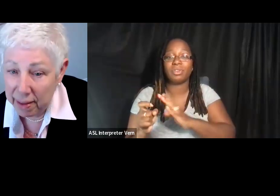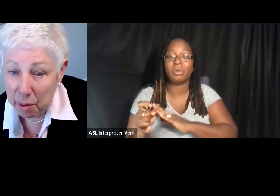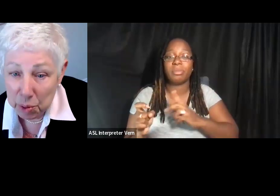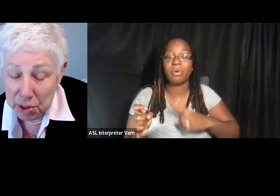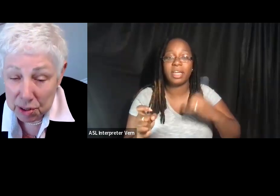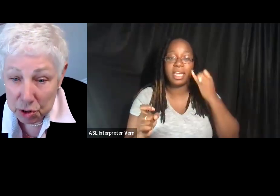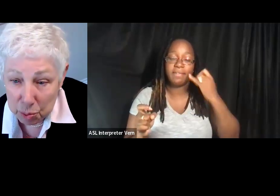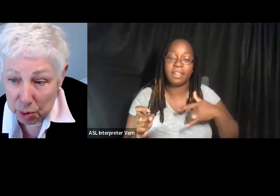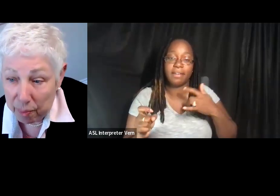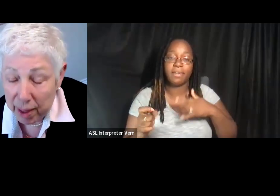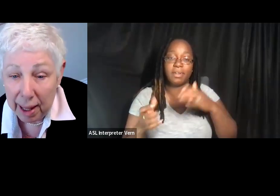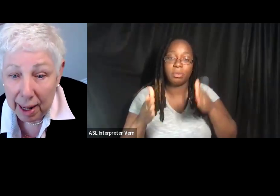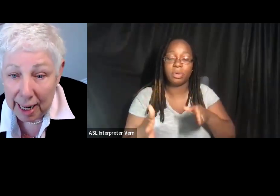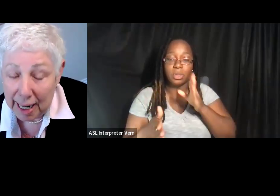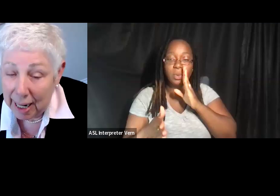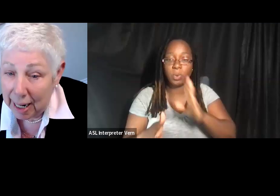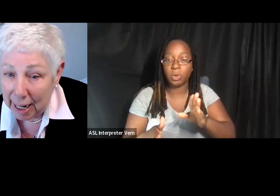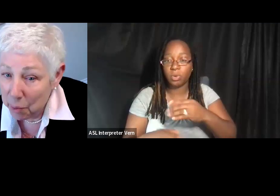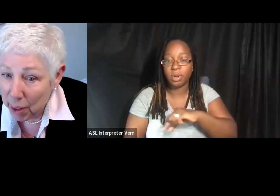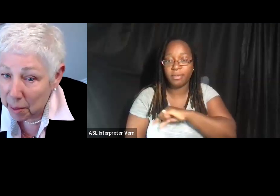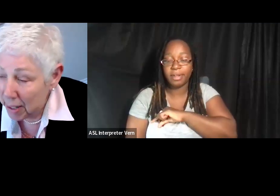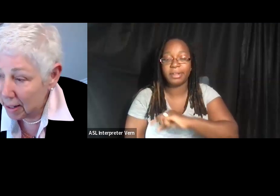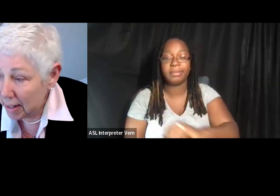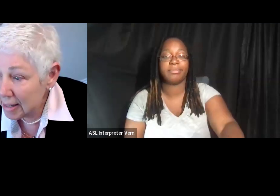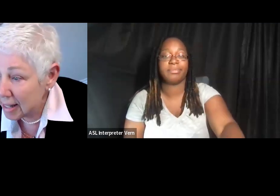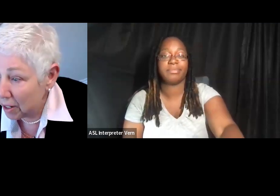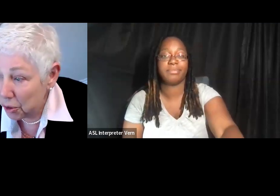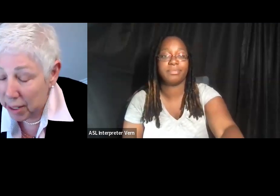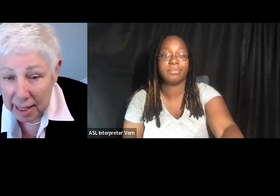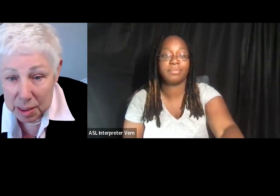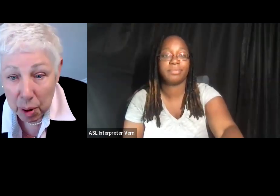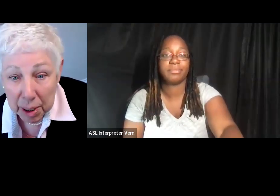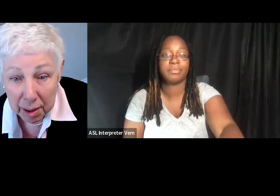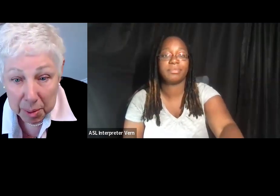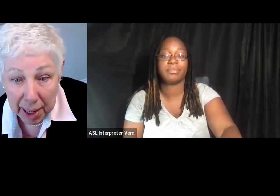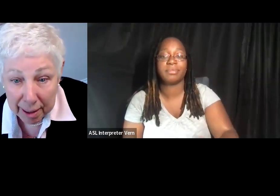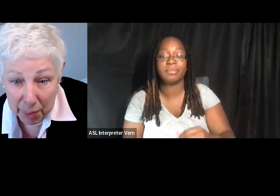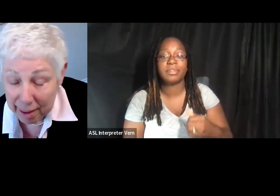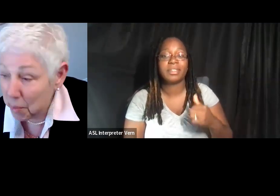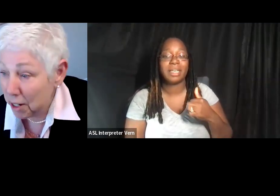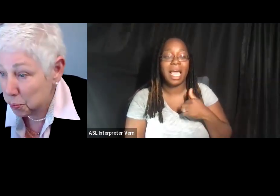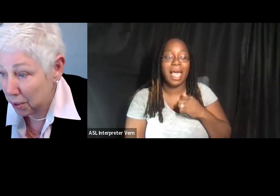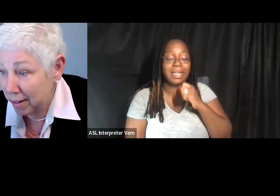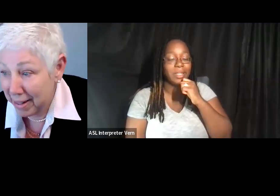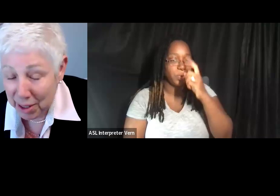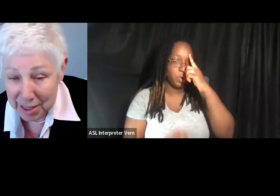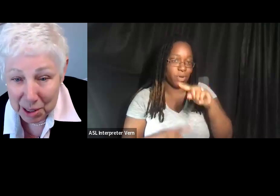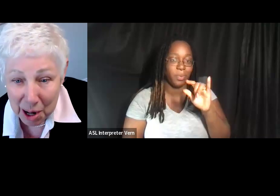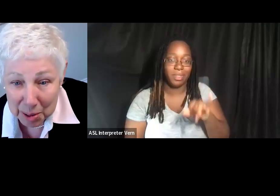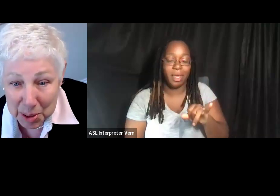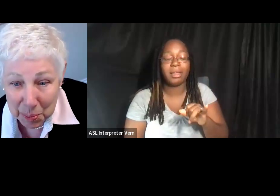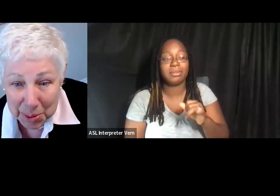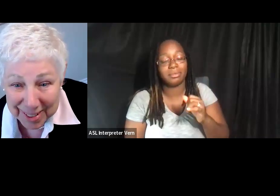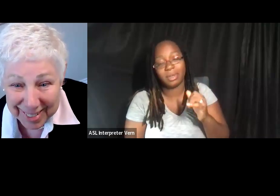they find that person suitable. I recommend against that, and your ED is probably going to be mad at me, and I'm glad you put it in there as